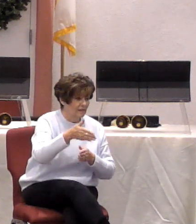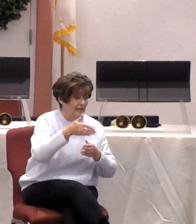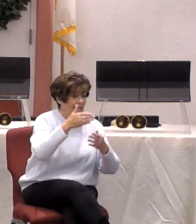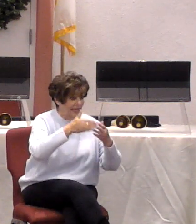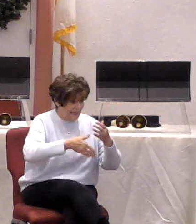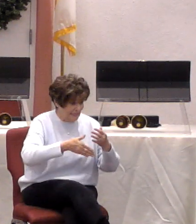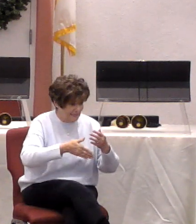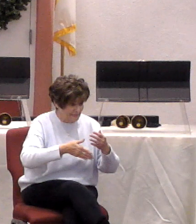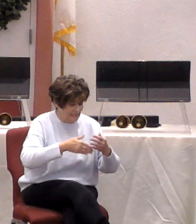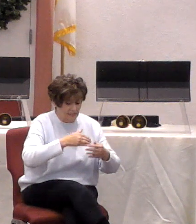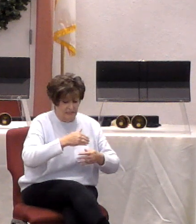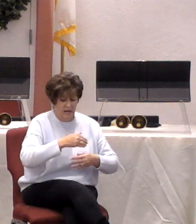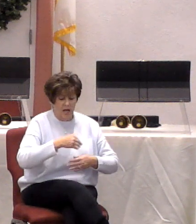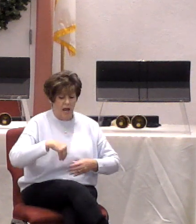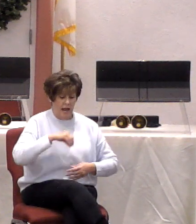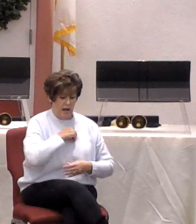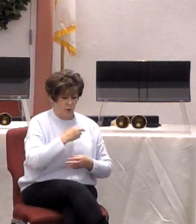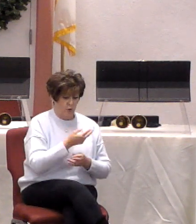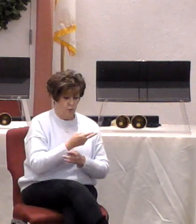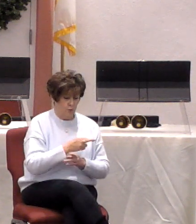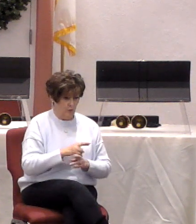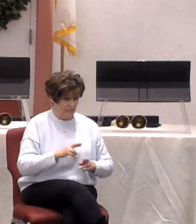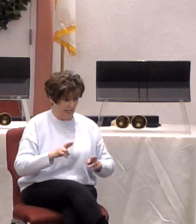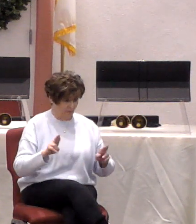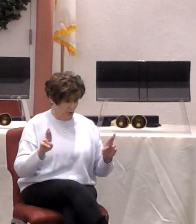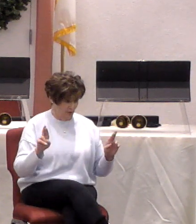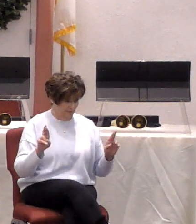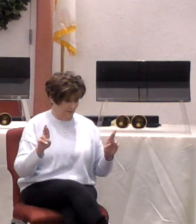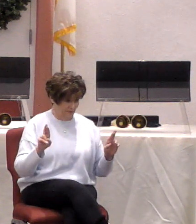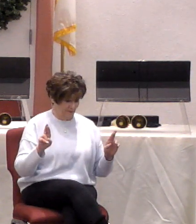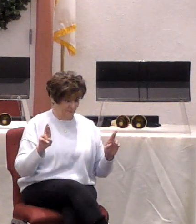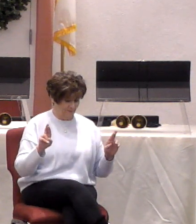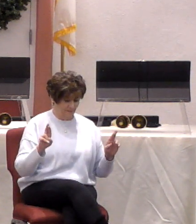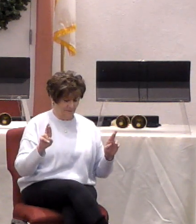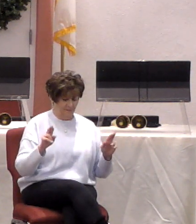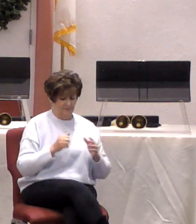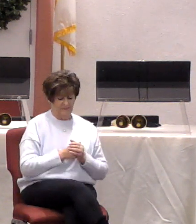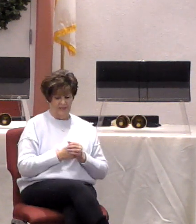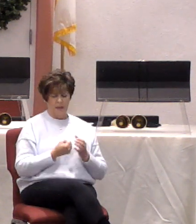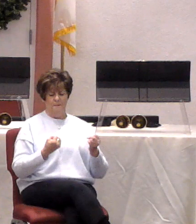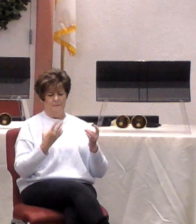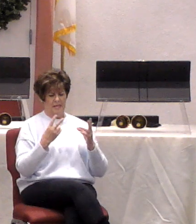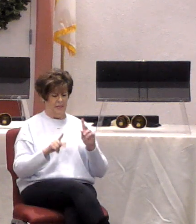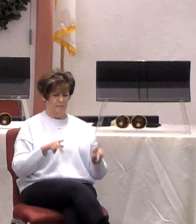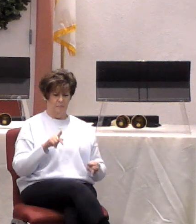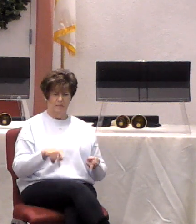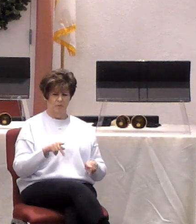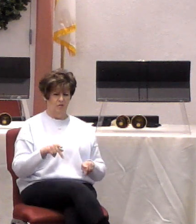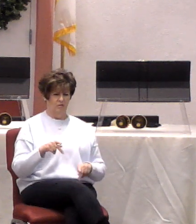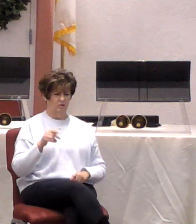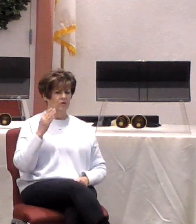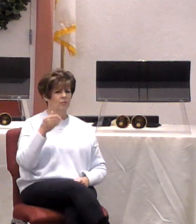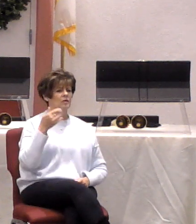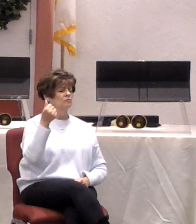I say all of ours, and that's not totally true, is it? Because there are so many people that will reject